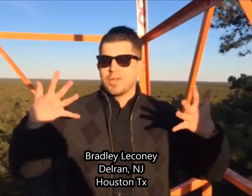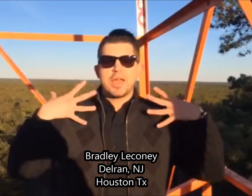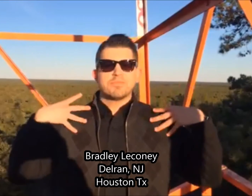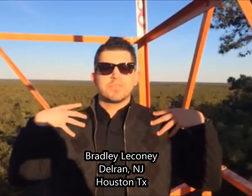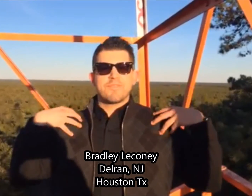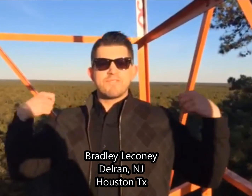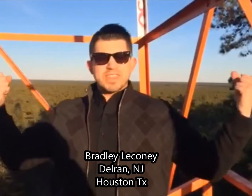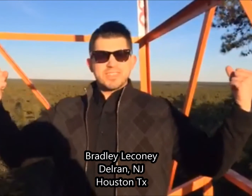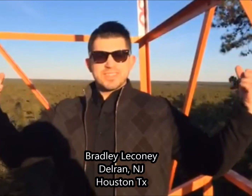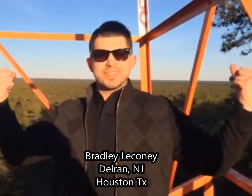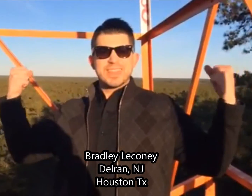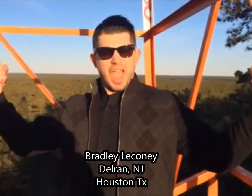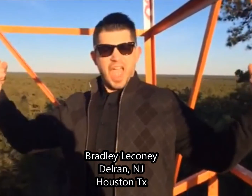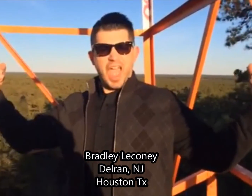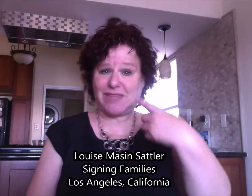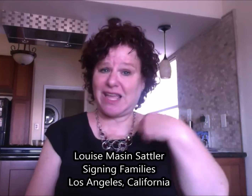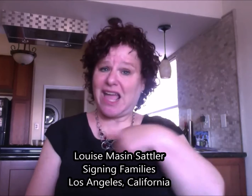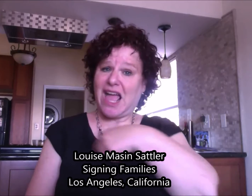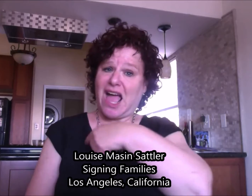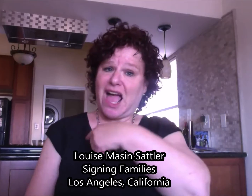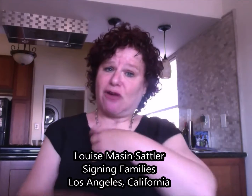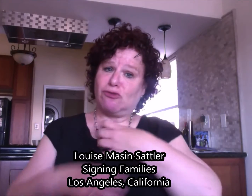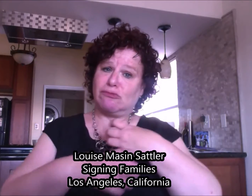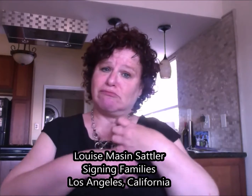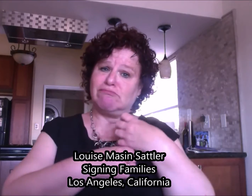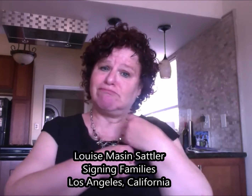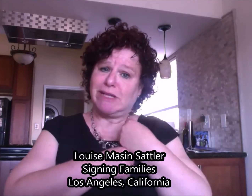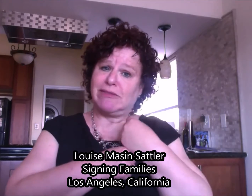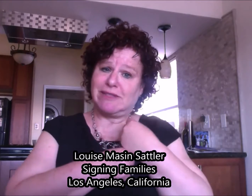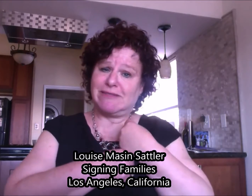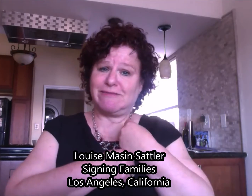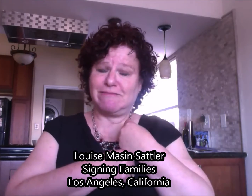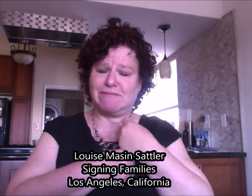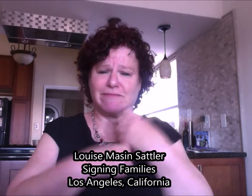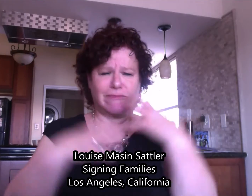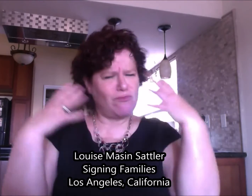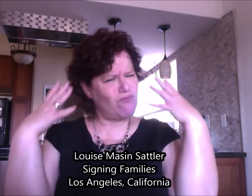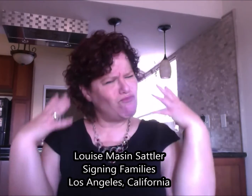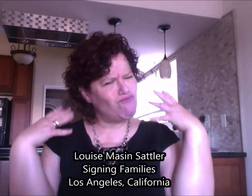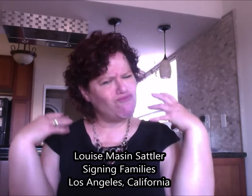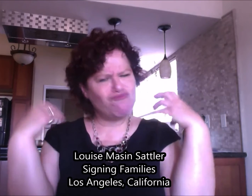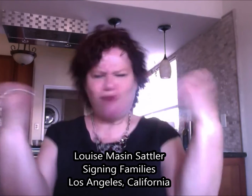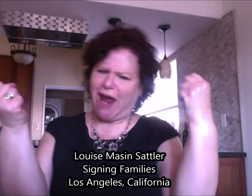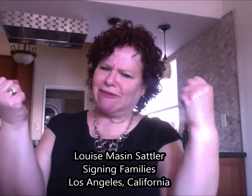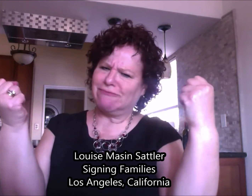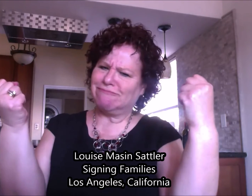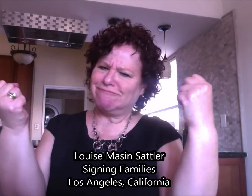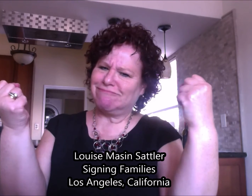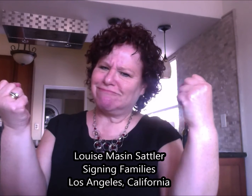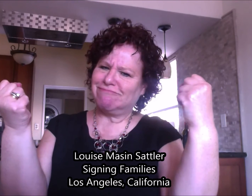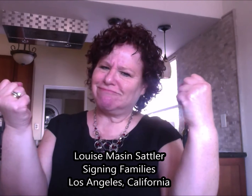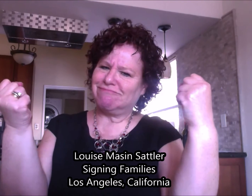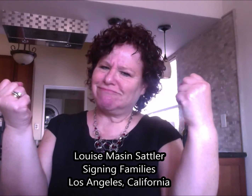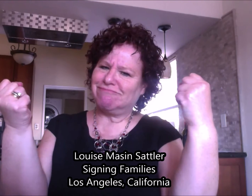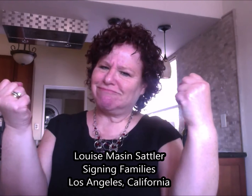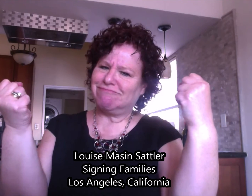And I'm a perfect storm Oh, oh, oh, oh, oh, oh Oh